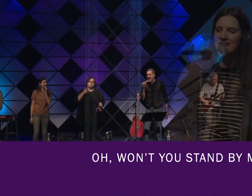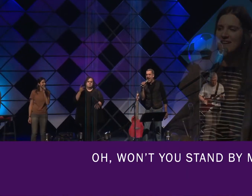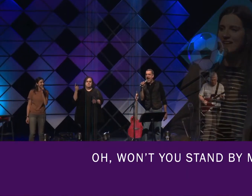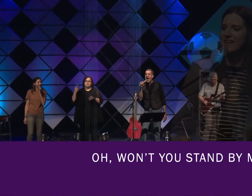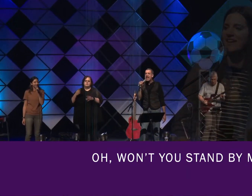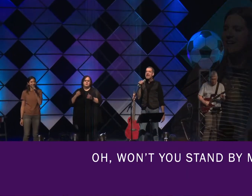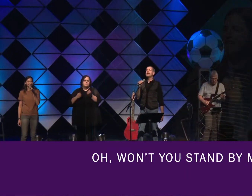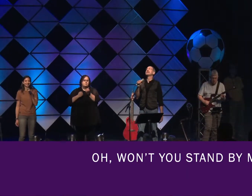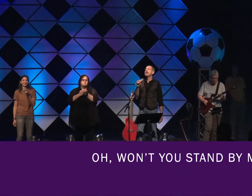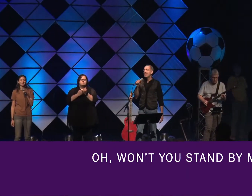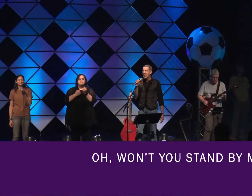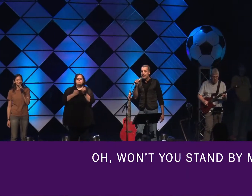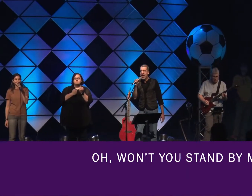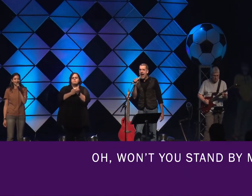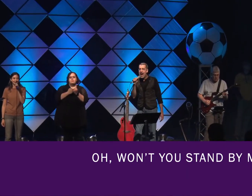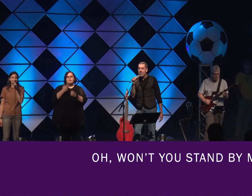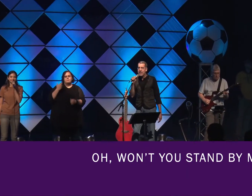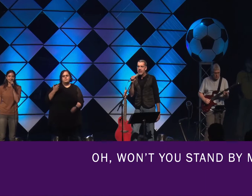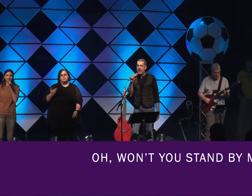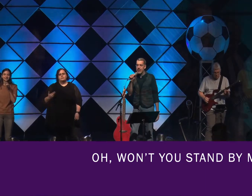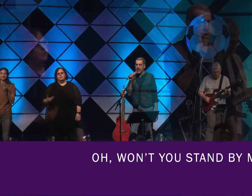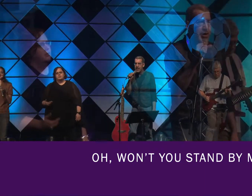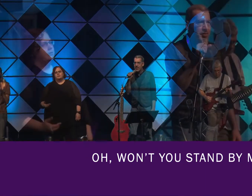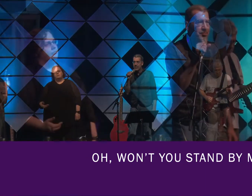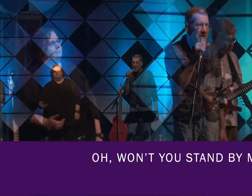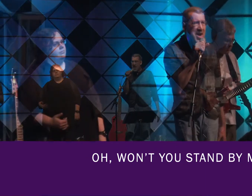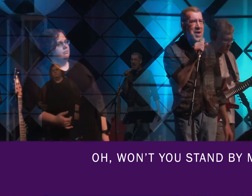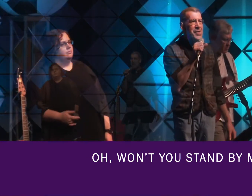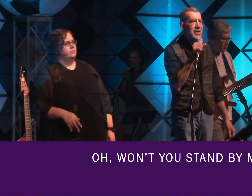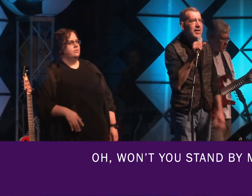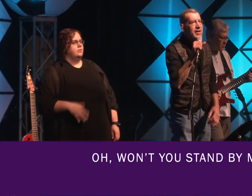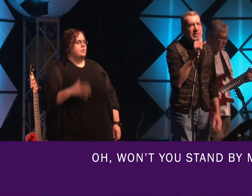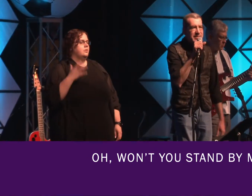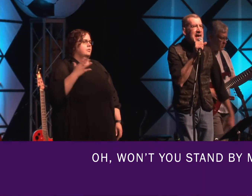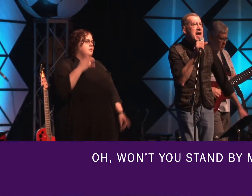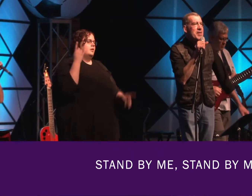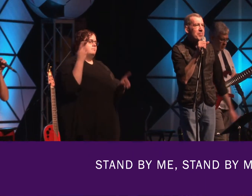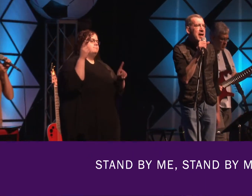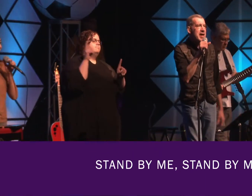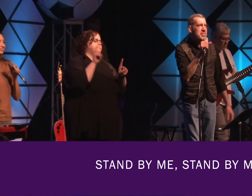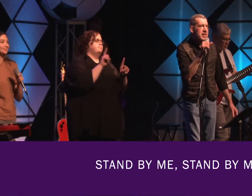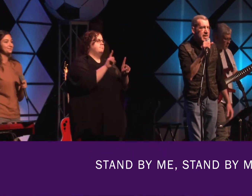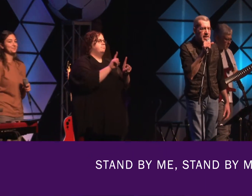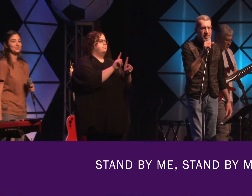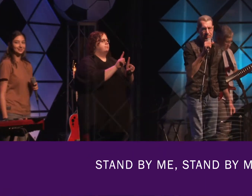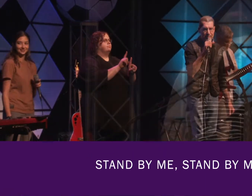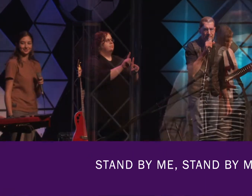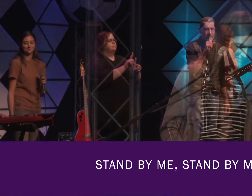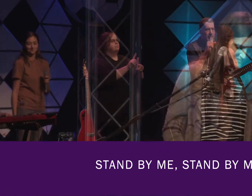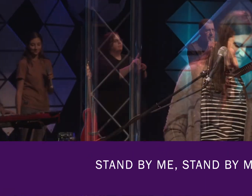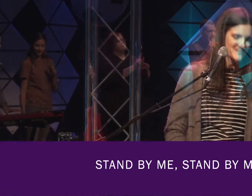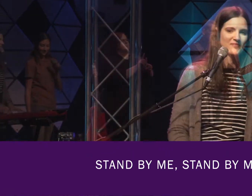Yeah, stand by me. Oh, stand by me.